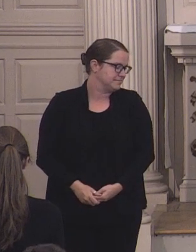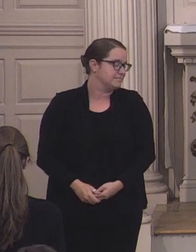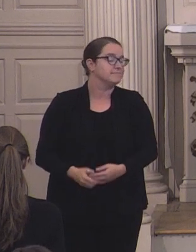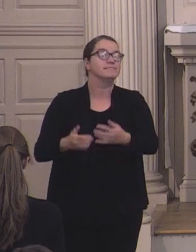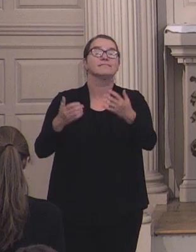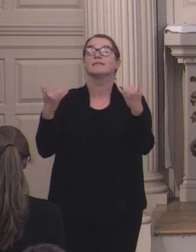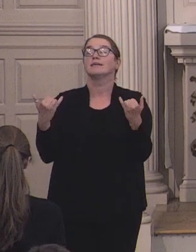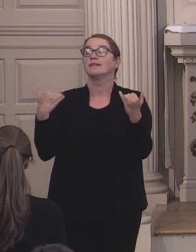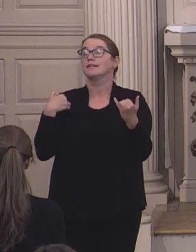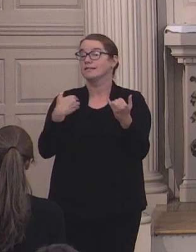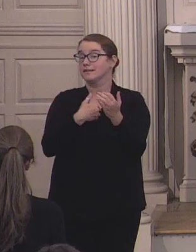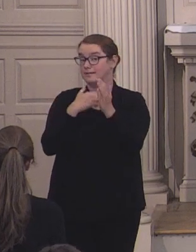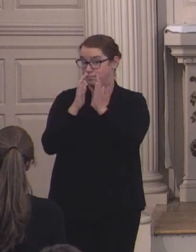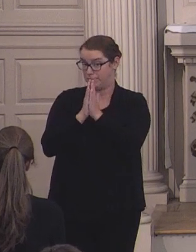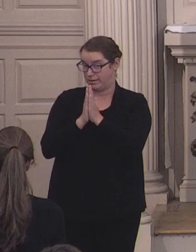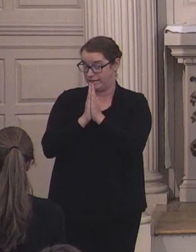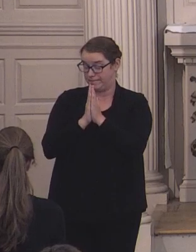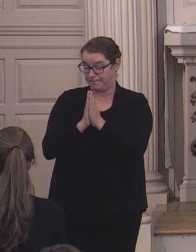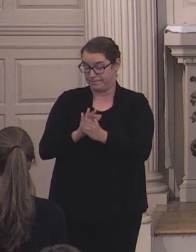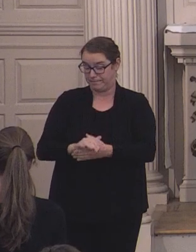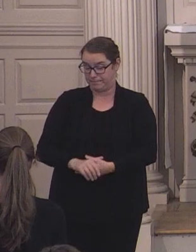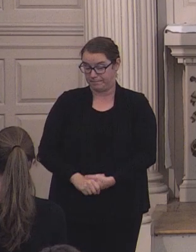Amen. Let us pray.